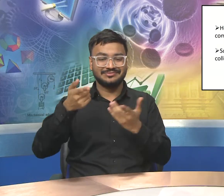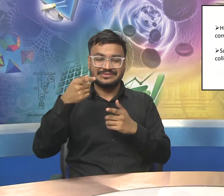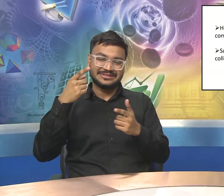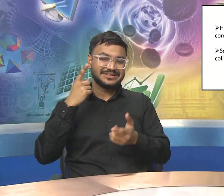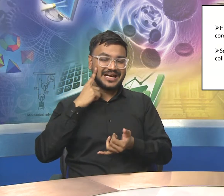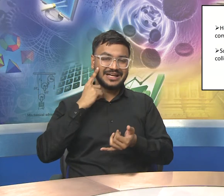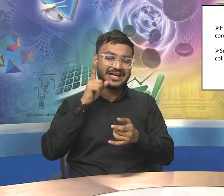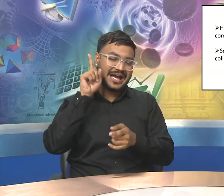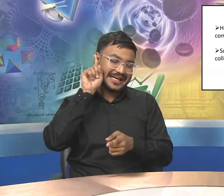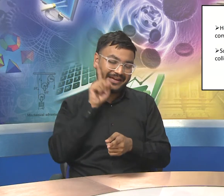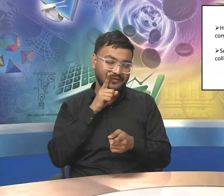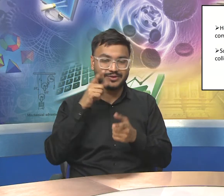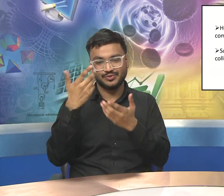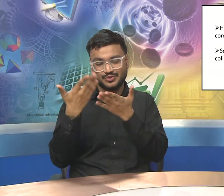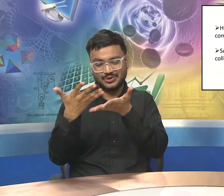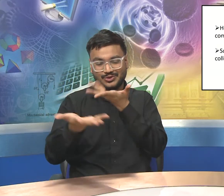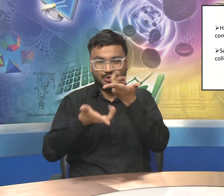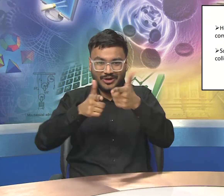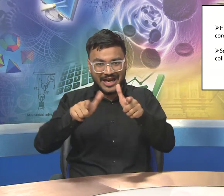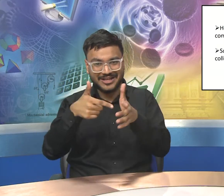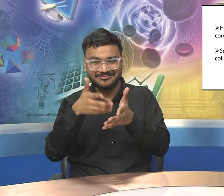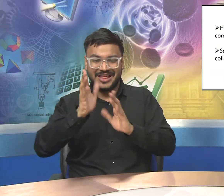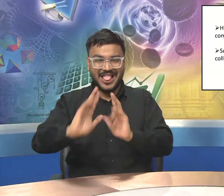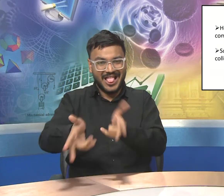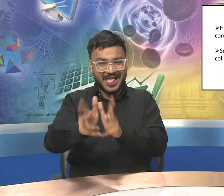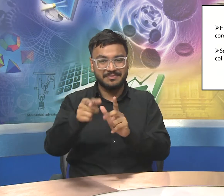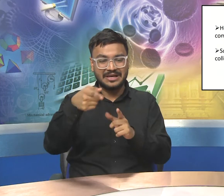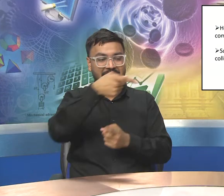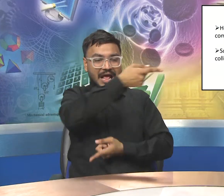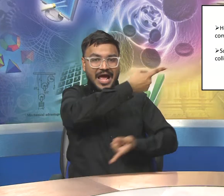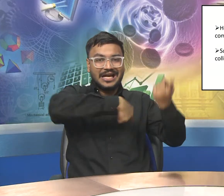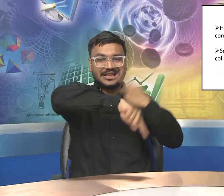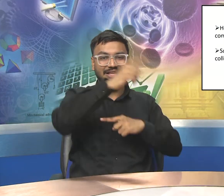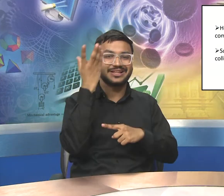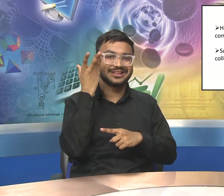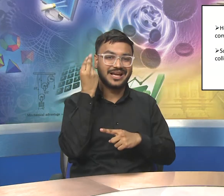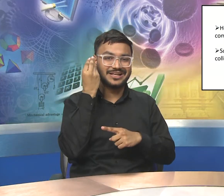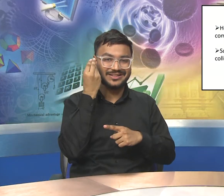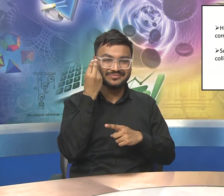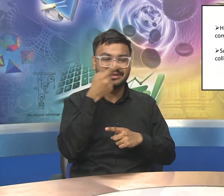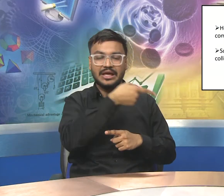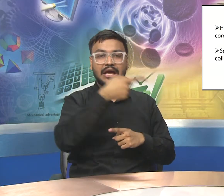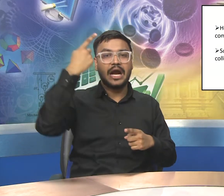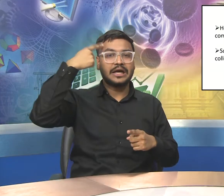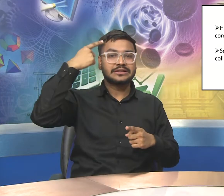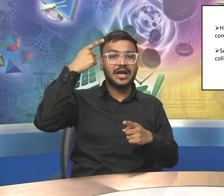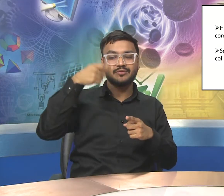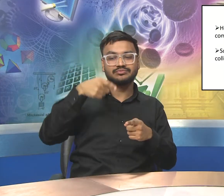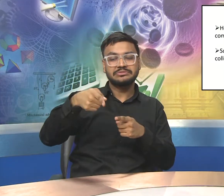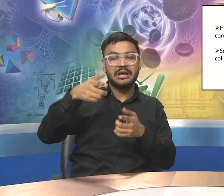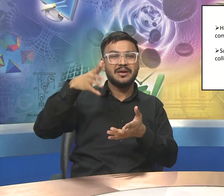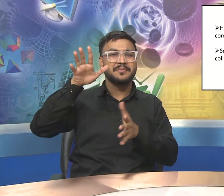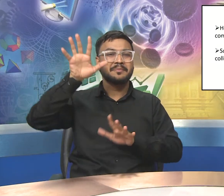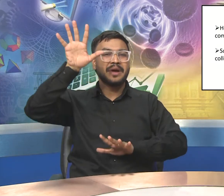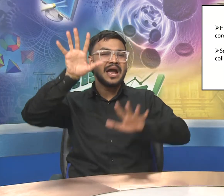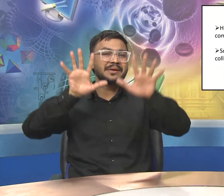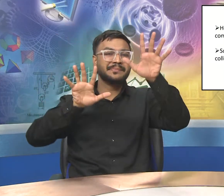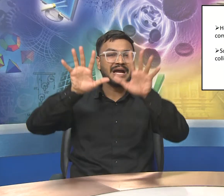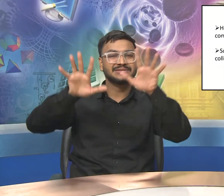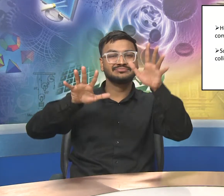So through this, it was felt that sign language is only a collection of gestures and not